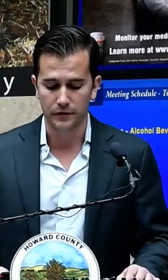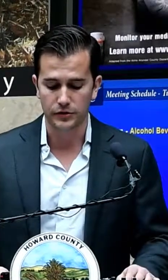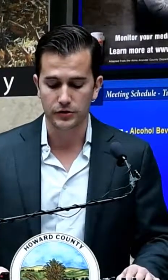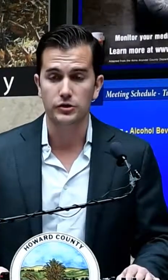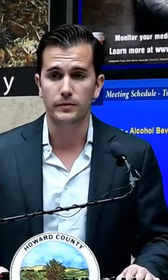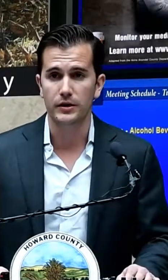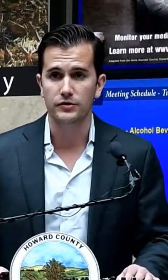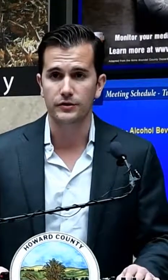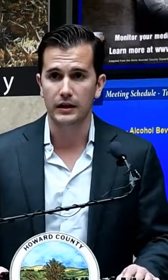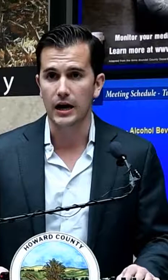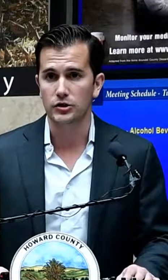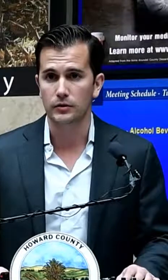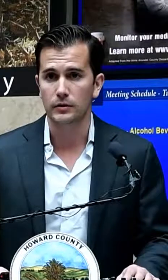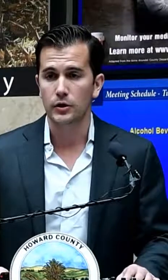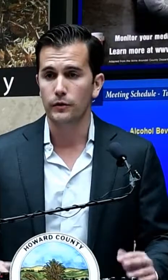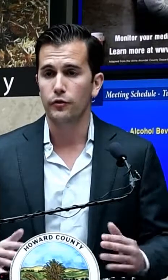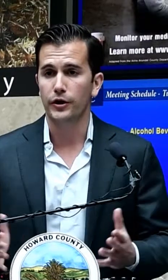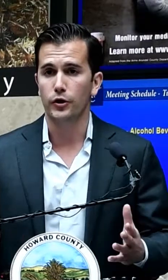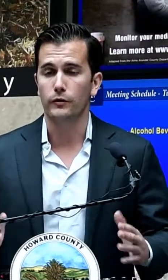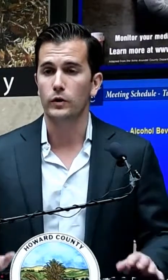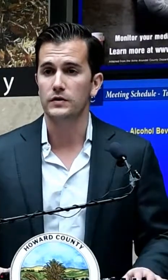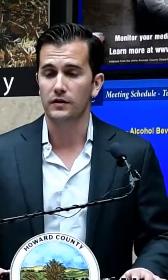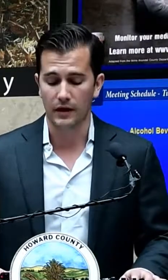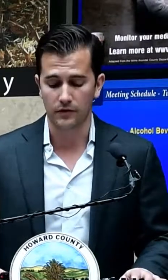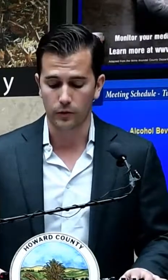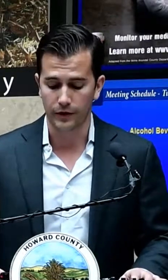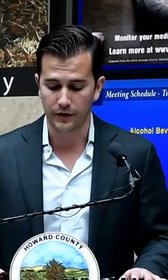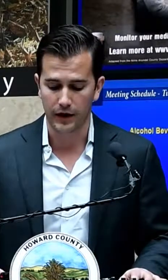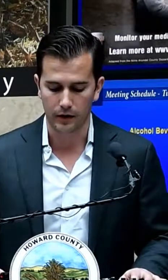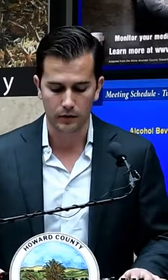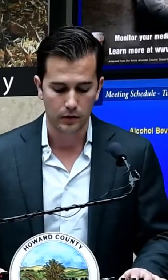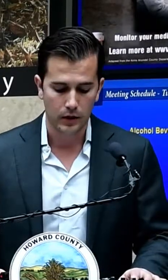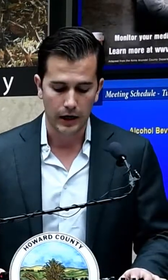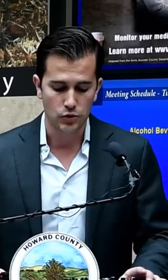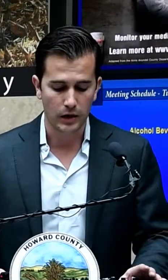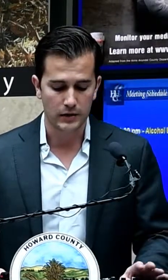police officers to administer naloxone. You've already heard one success story